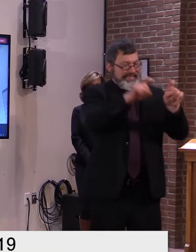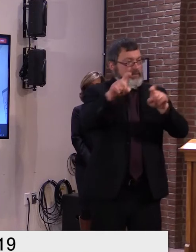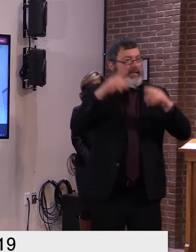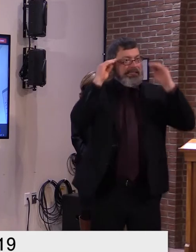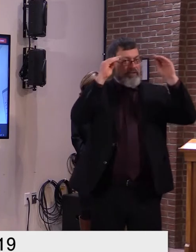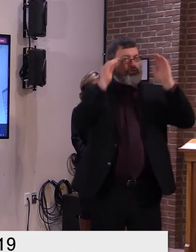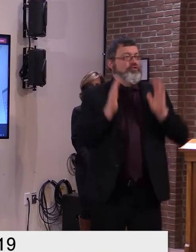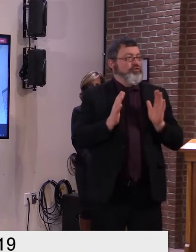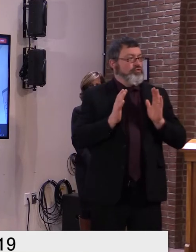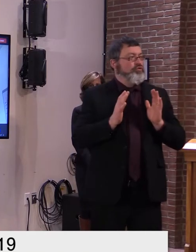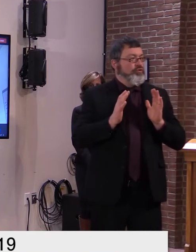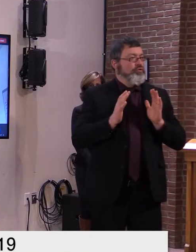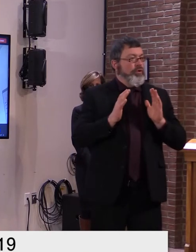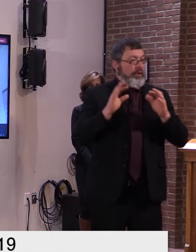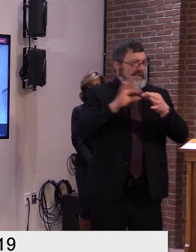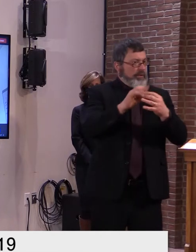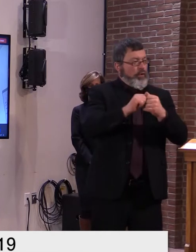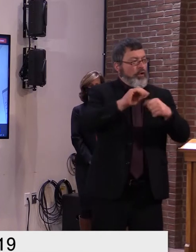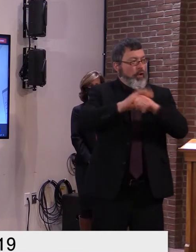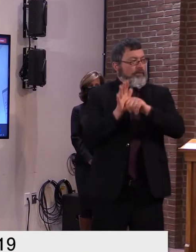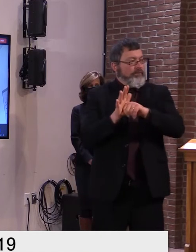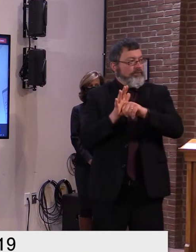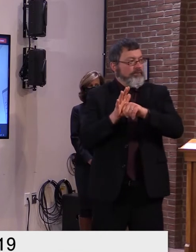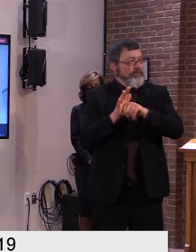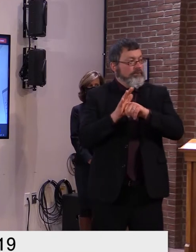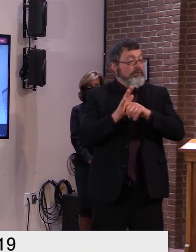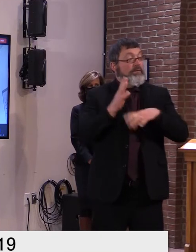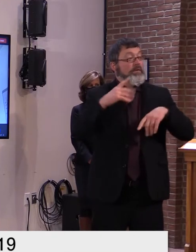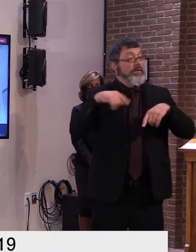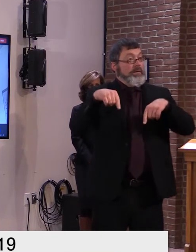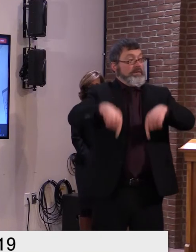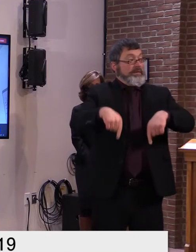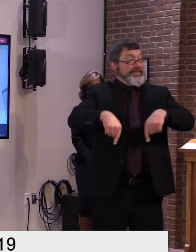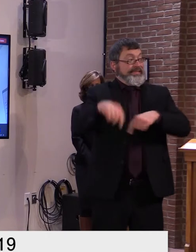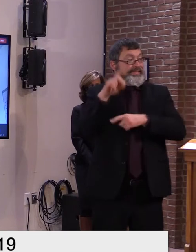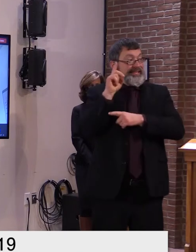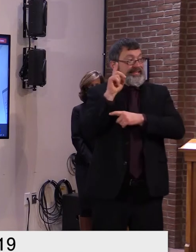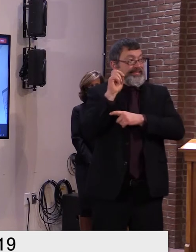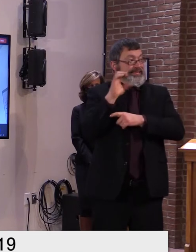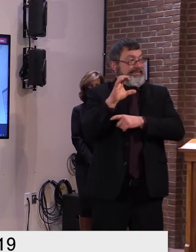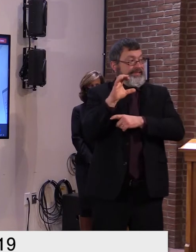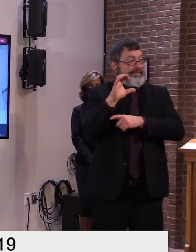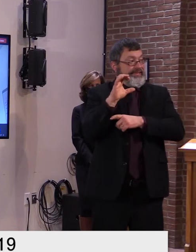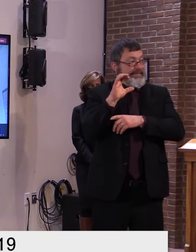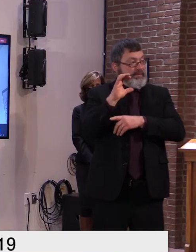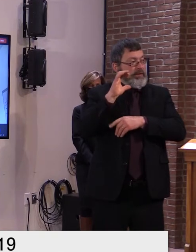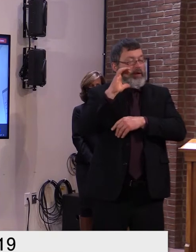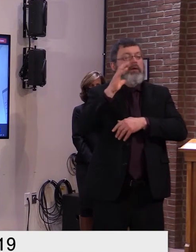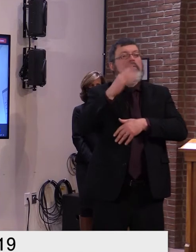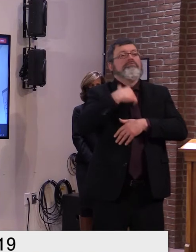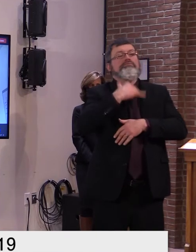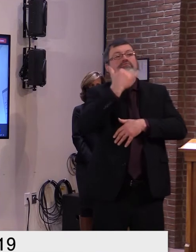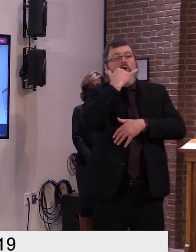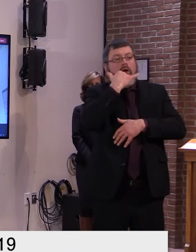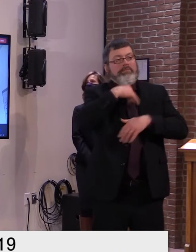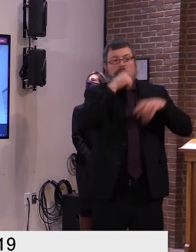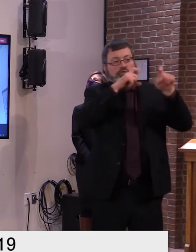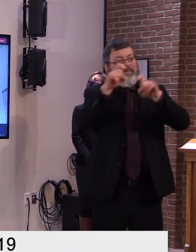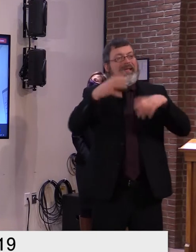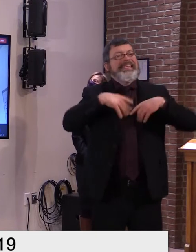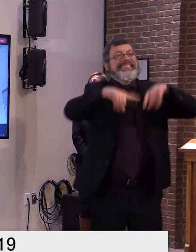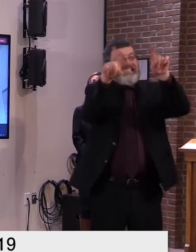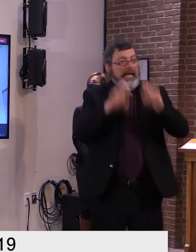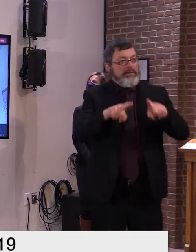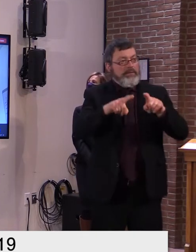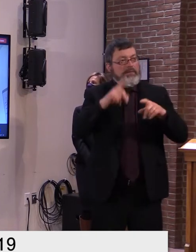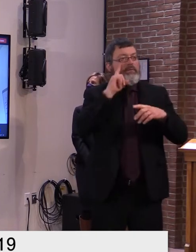testing 25% of our schools each week, and the weekly sample includes schools from all around the state. This means we're